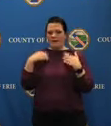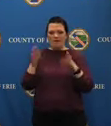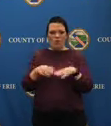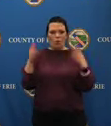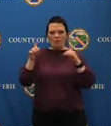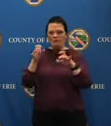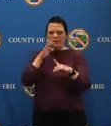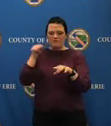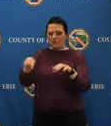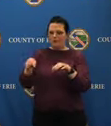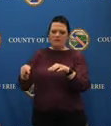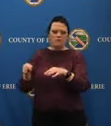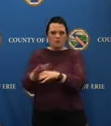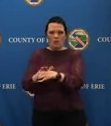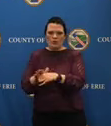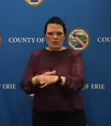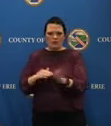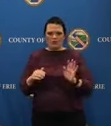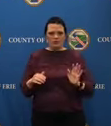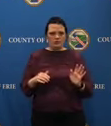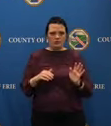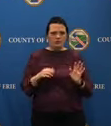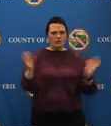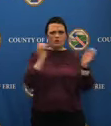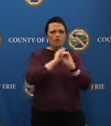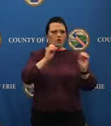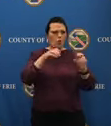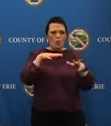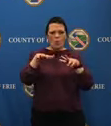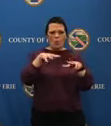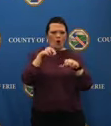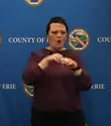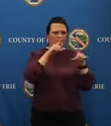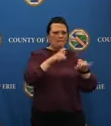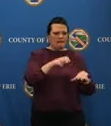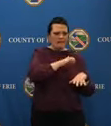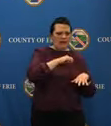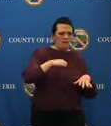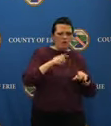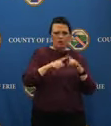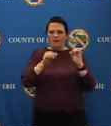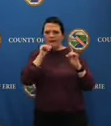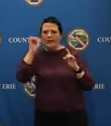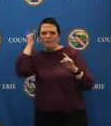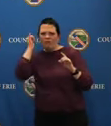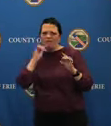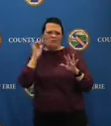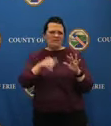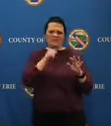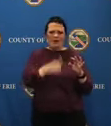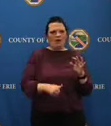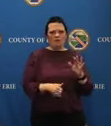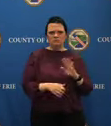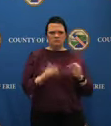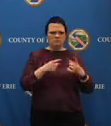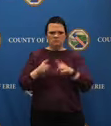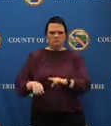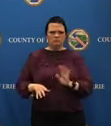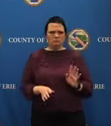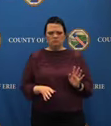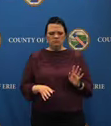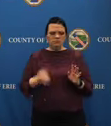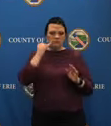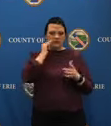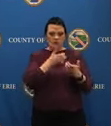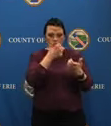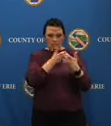location. I don't want people to think we're having walk-in testing in Amherst but not in Buffalo. That is not the case. As we've noted, if you